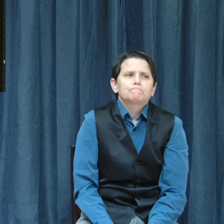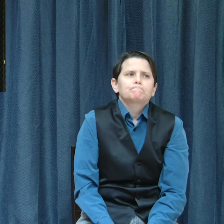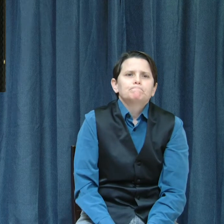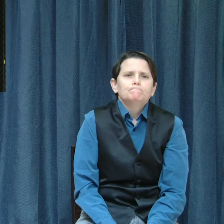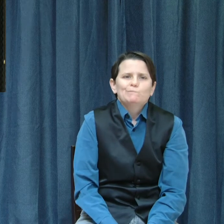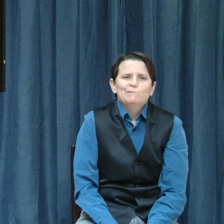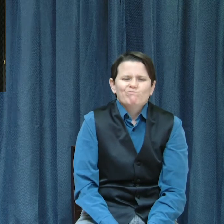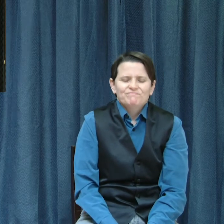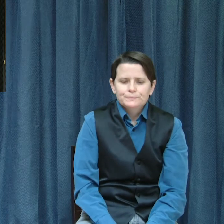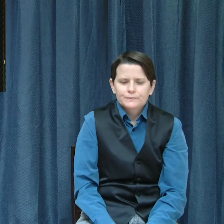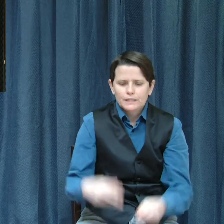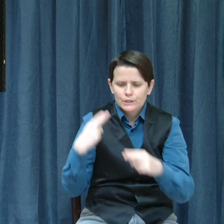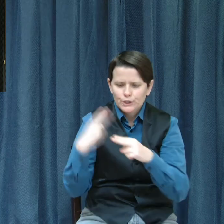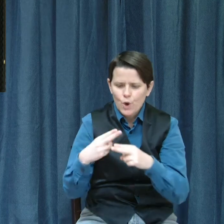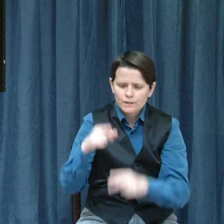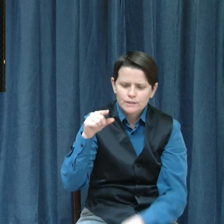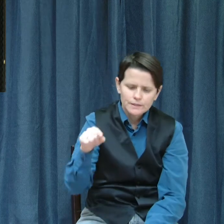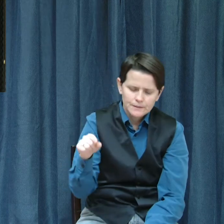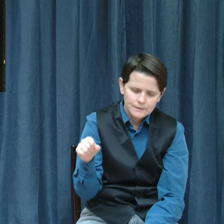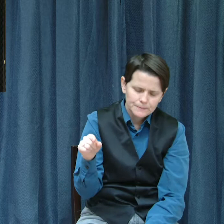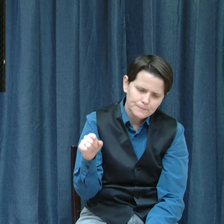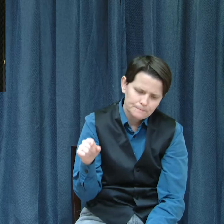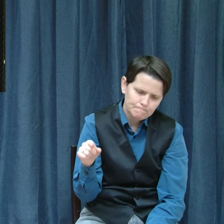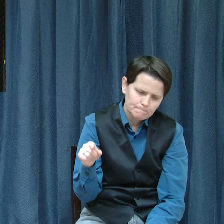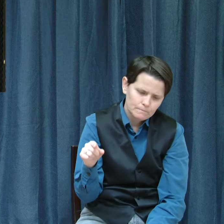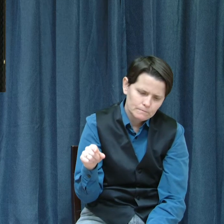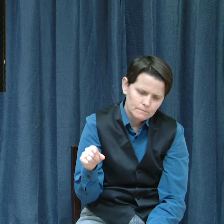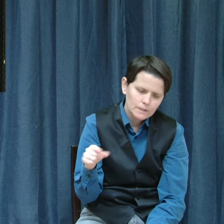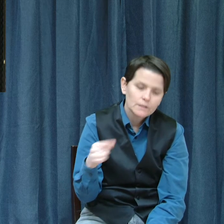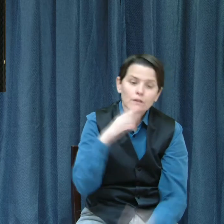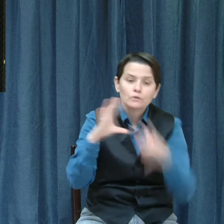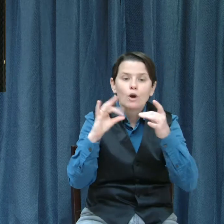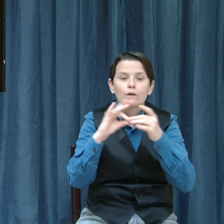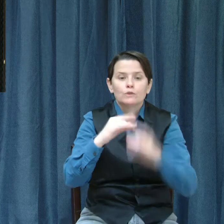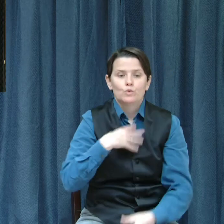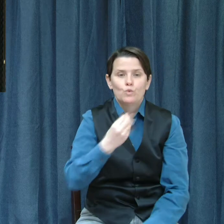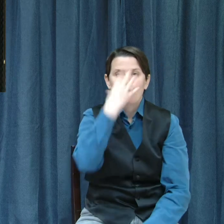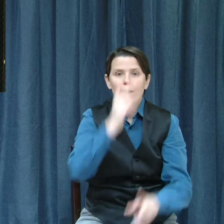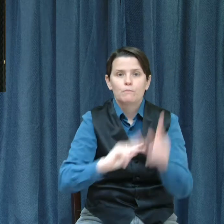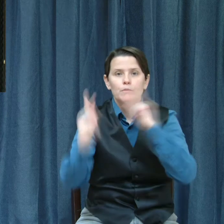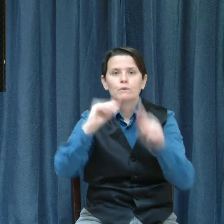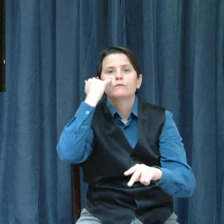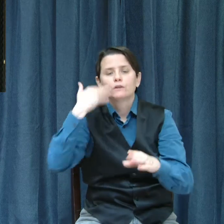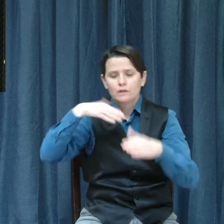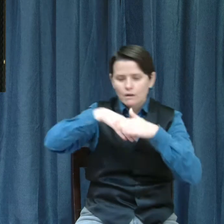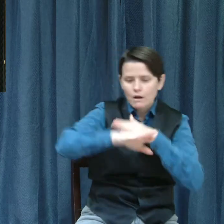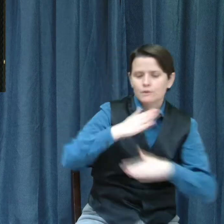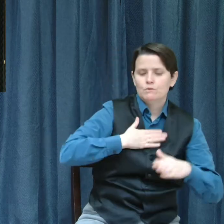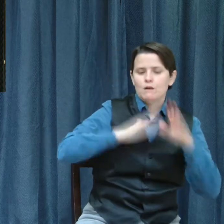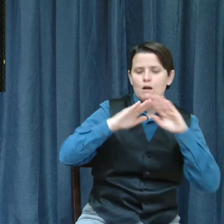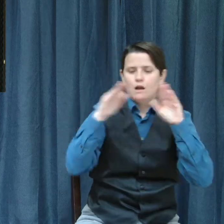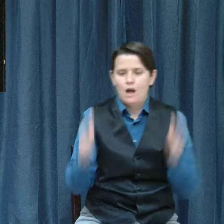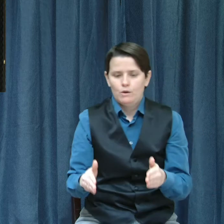she says, if you're all, speaking to white people, if you're all going to come into my house and join